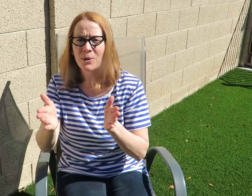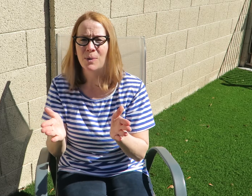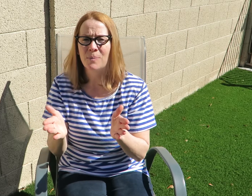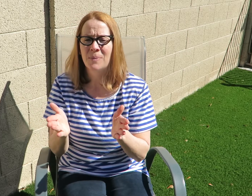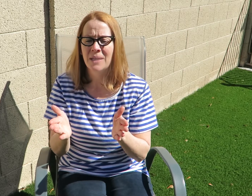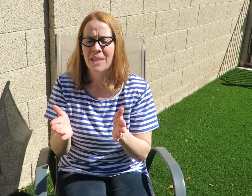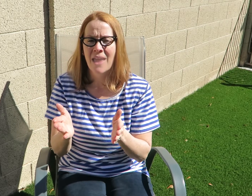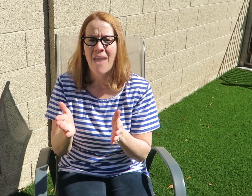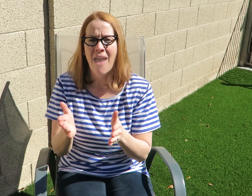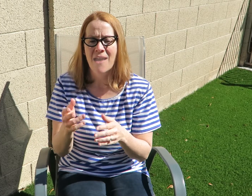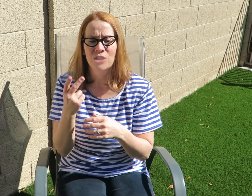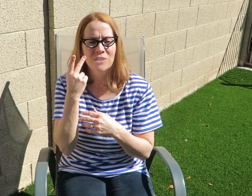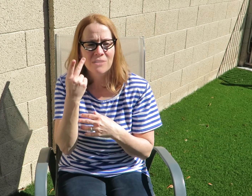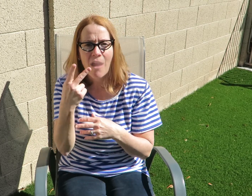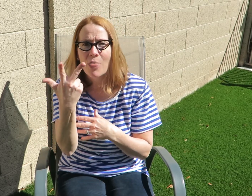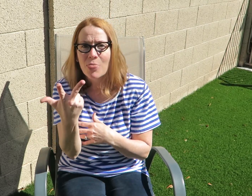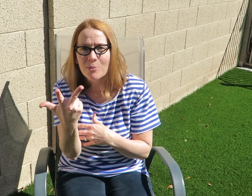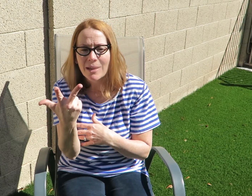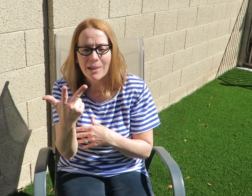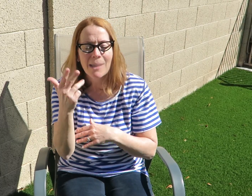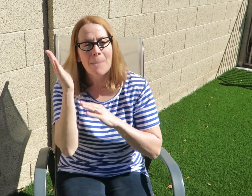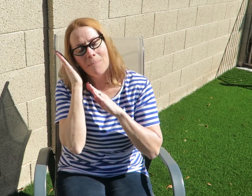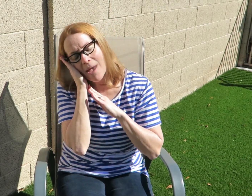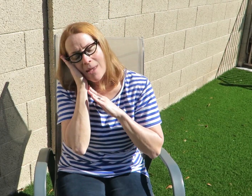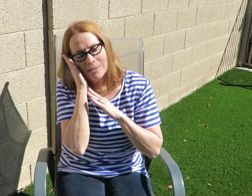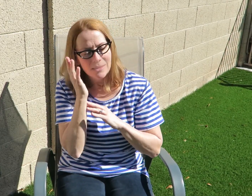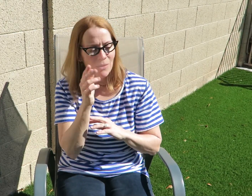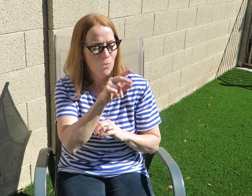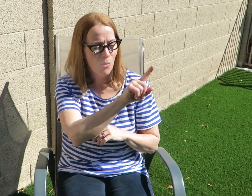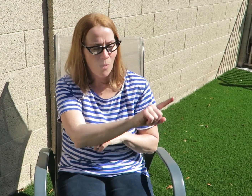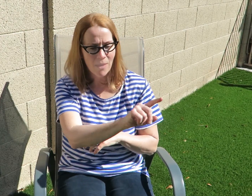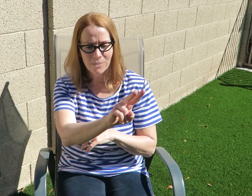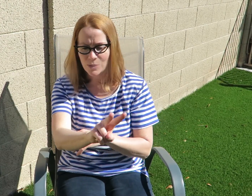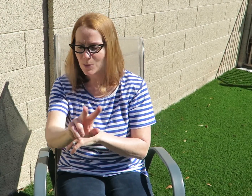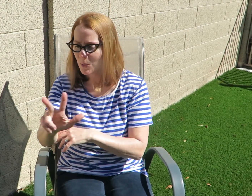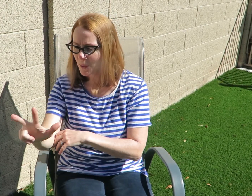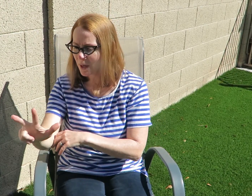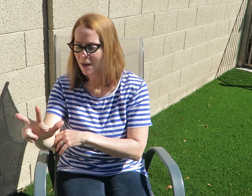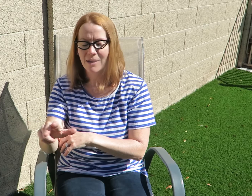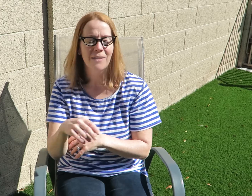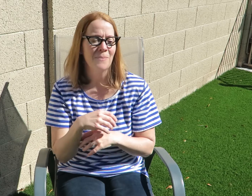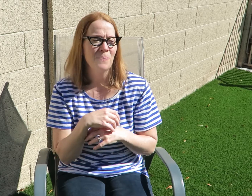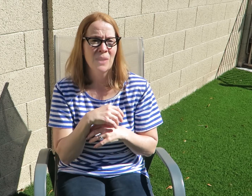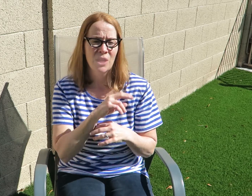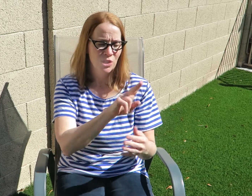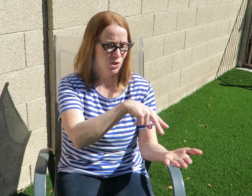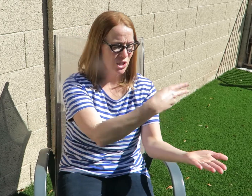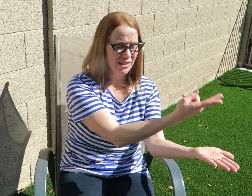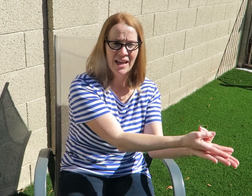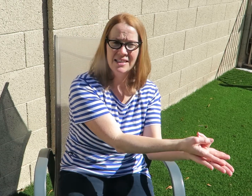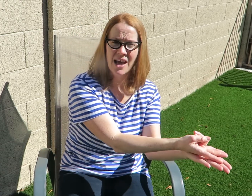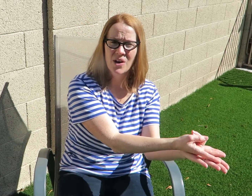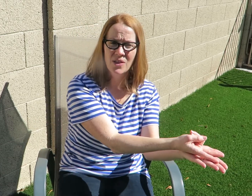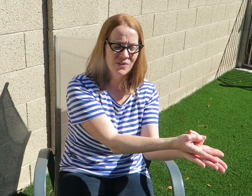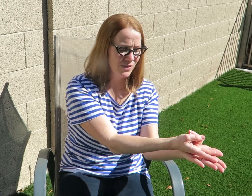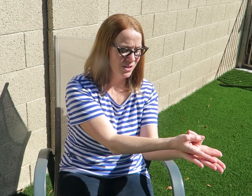bedroom and she saw 3 beds. 1, 2, 3. So she laid down on the first